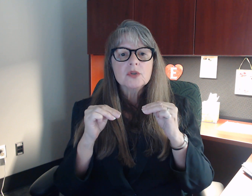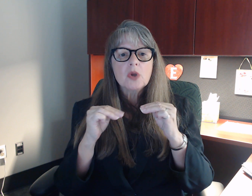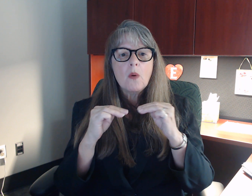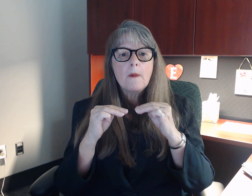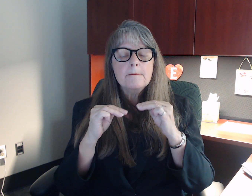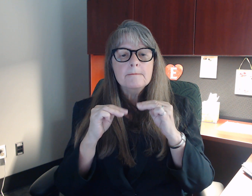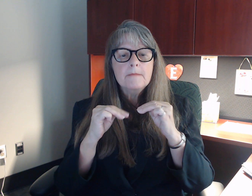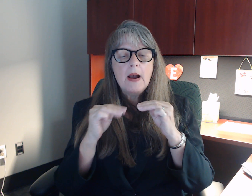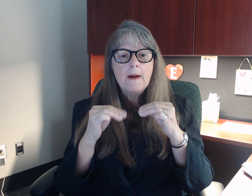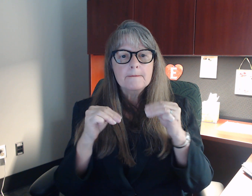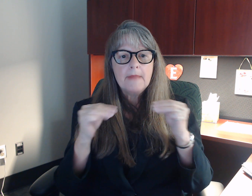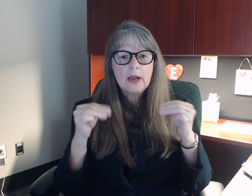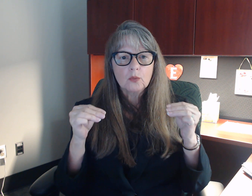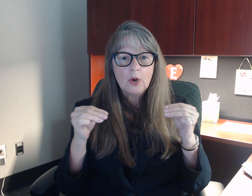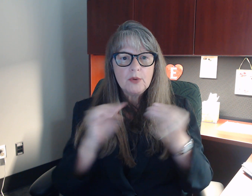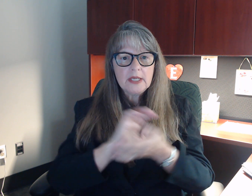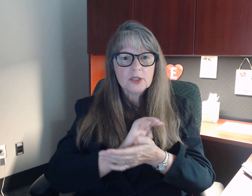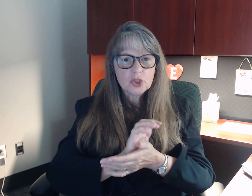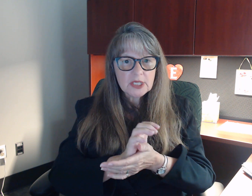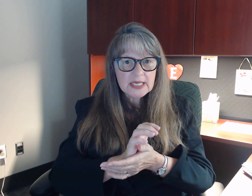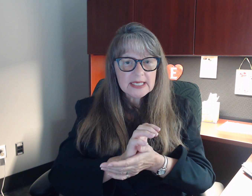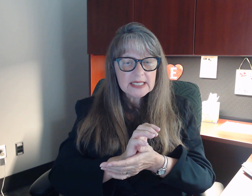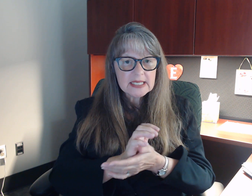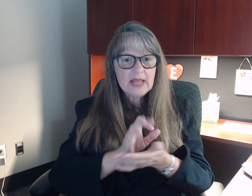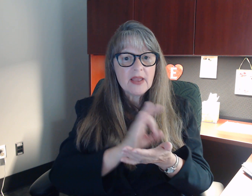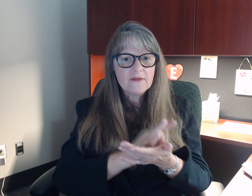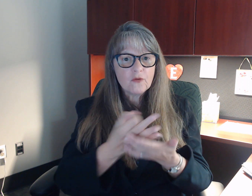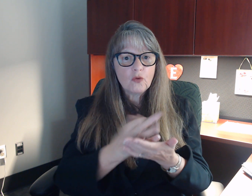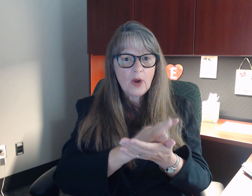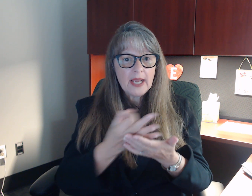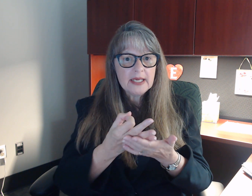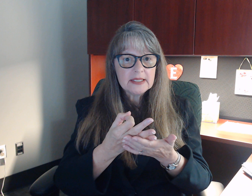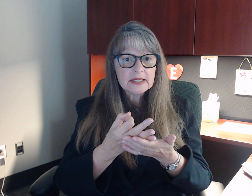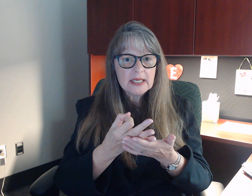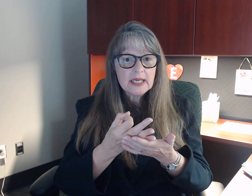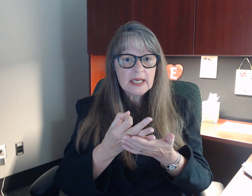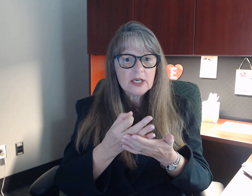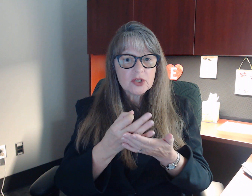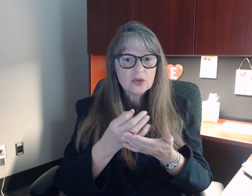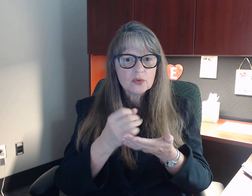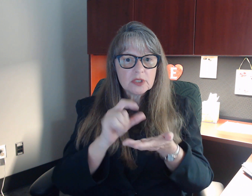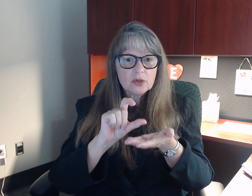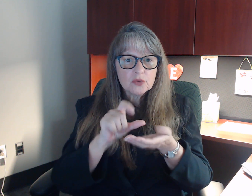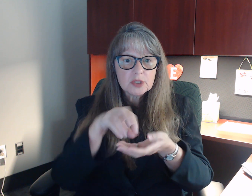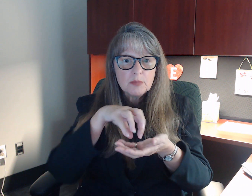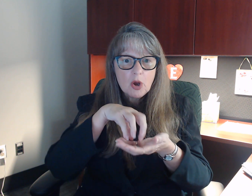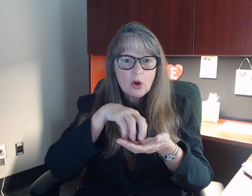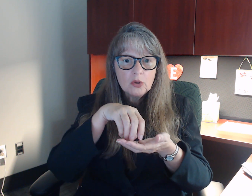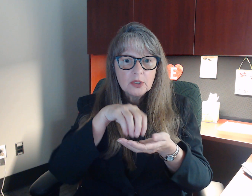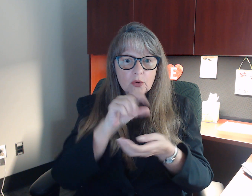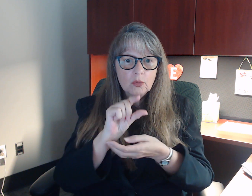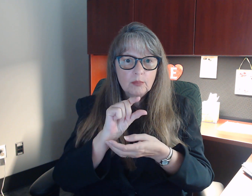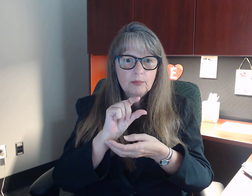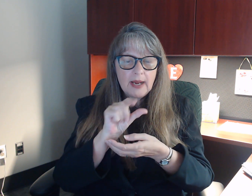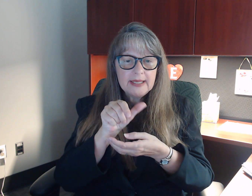So macaroni and cheese, and they fry it into those small little